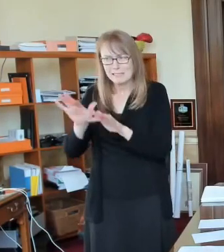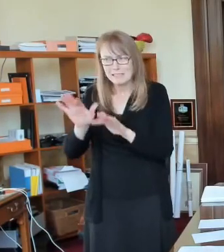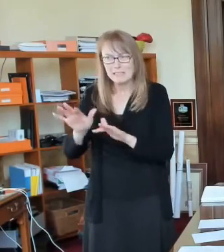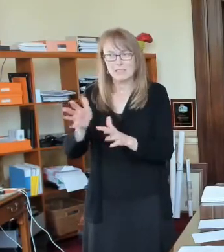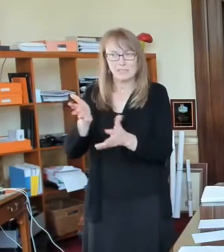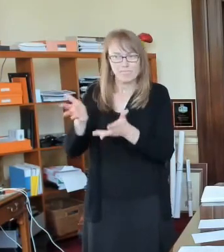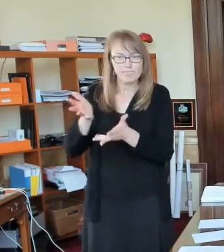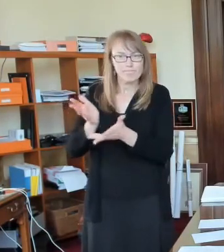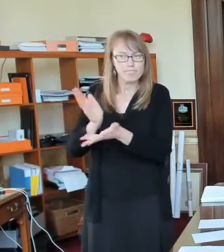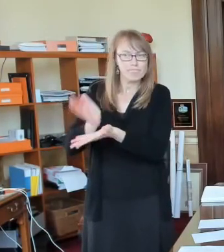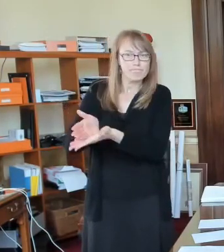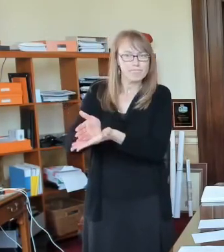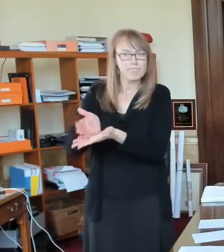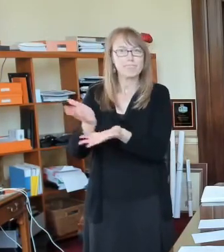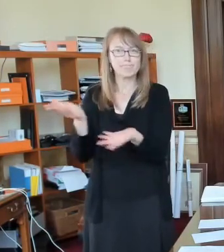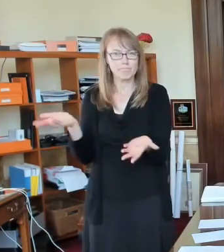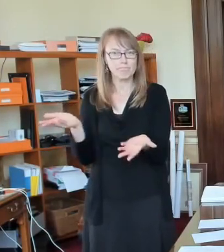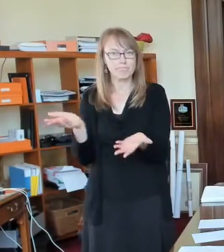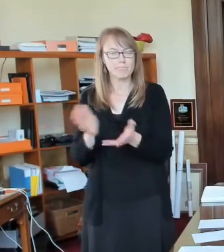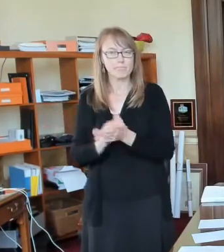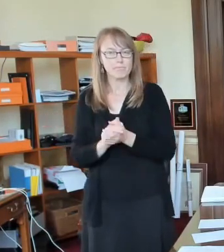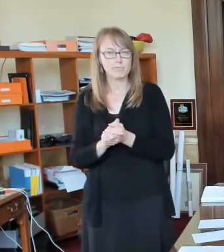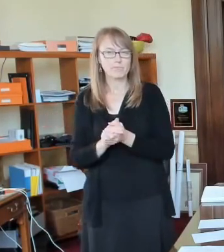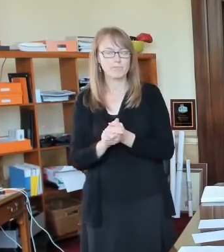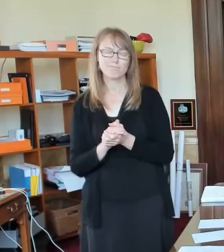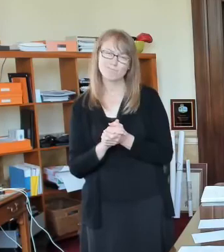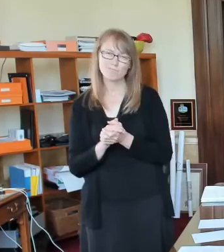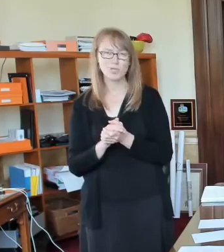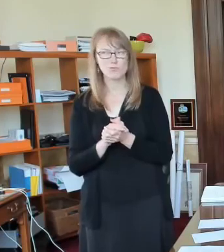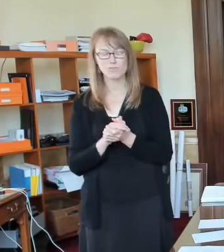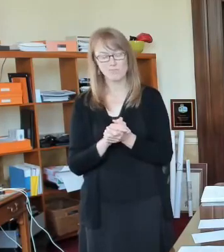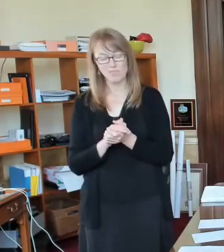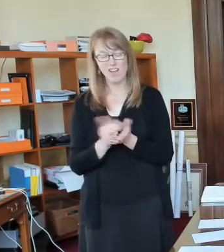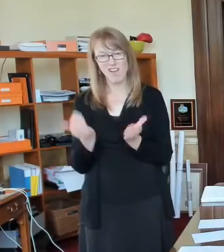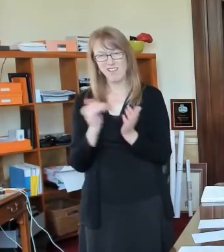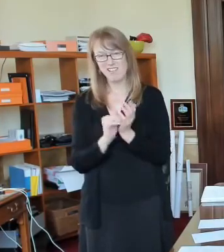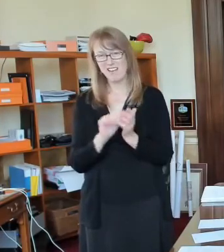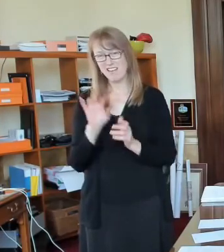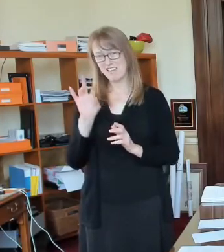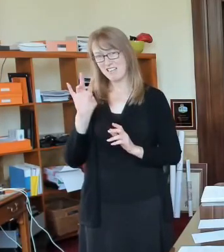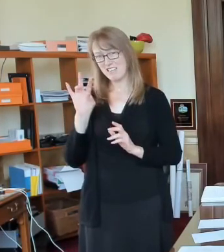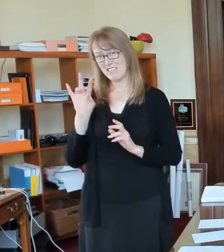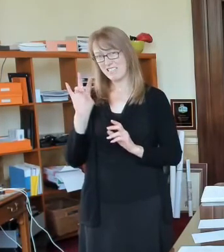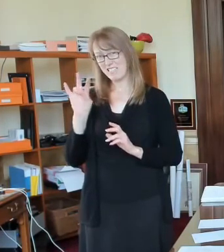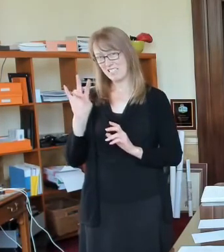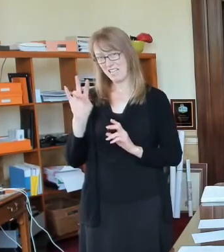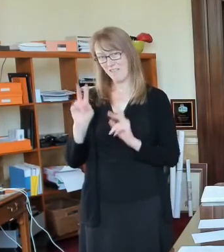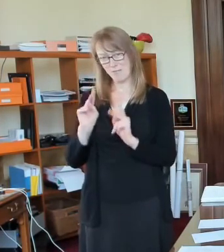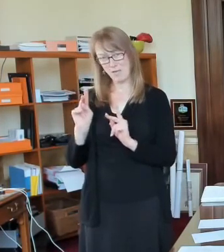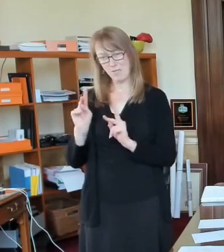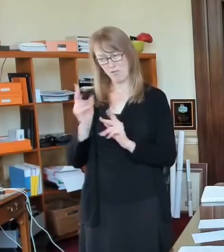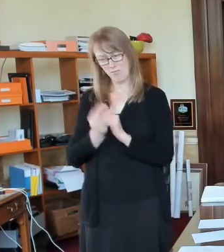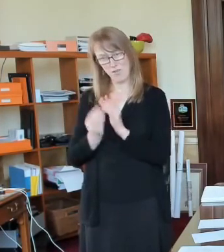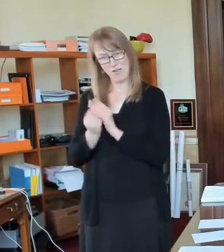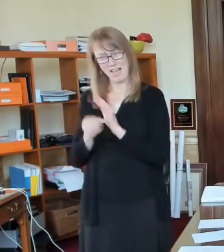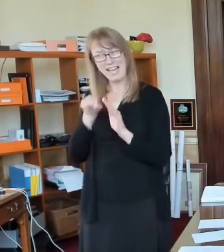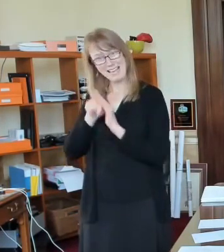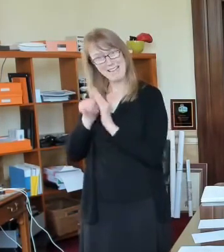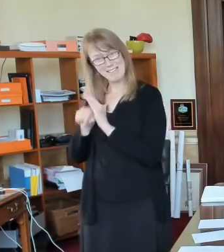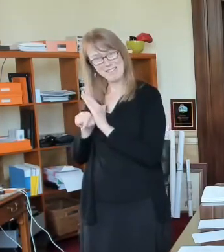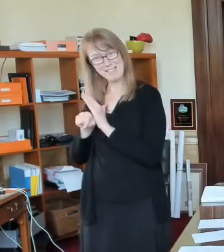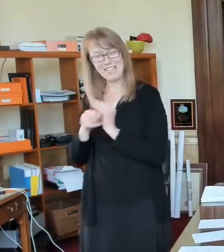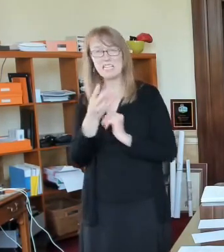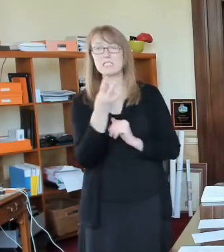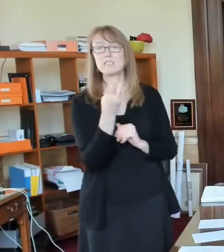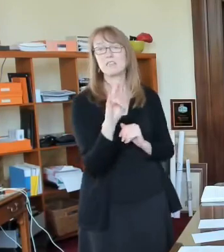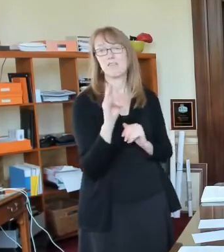just 7 people killed, 17 people injured over this 3-day weekend. A very tragic weekend,